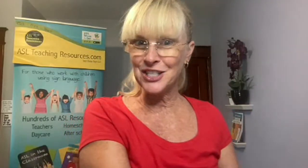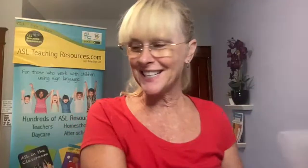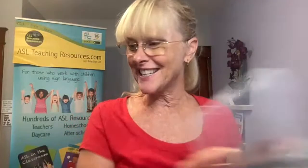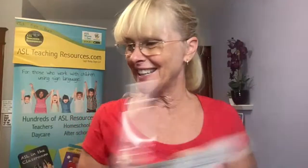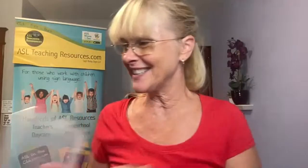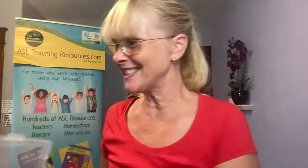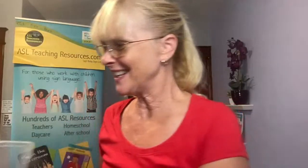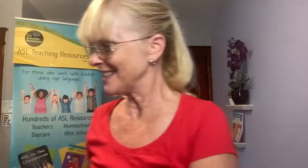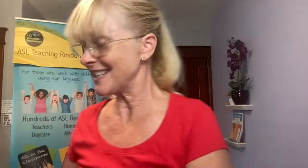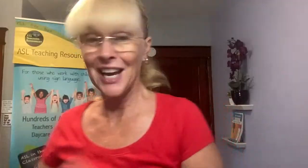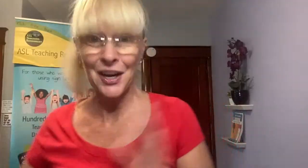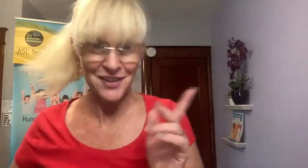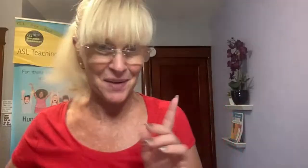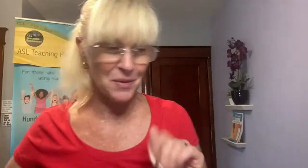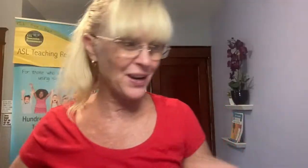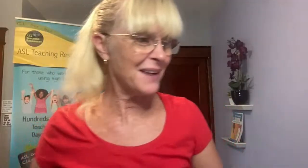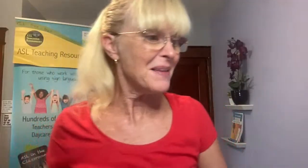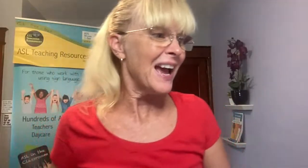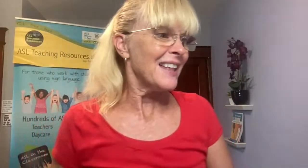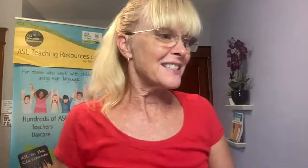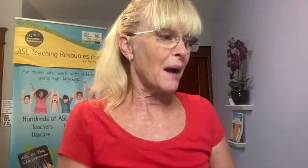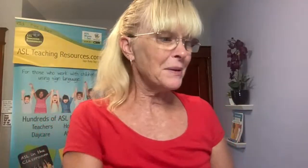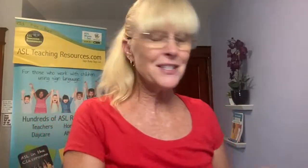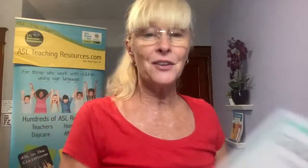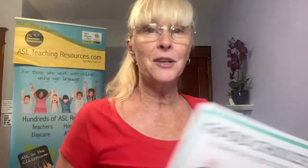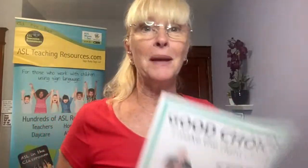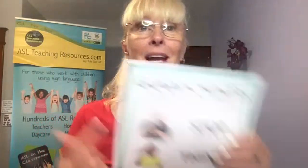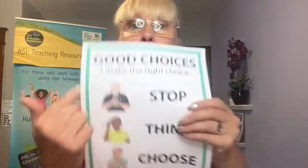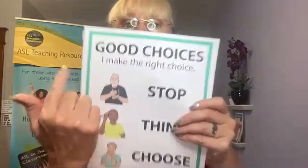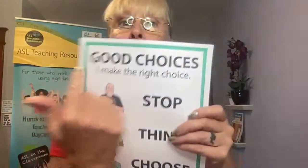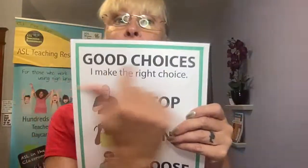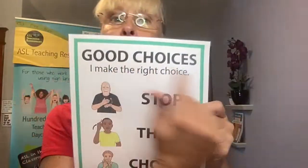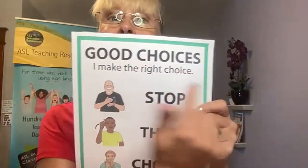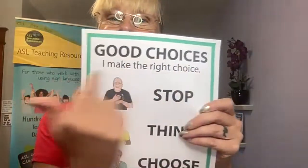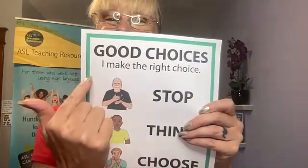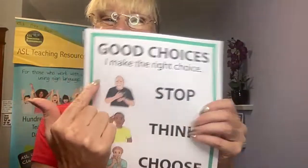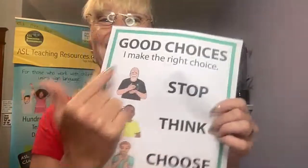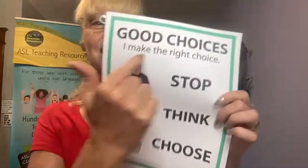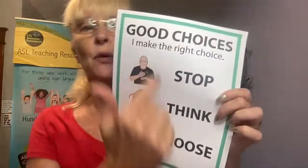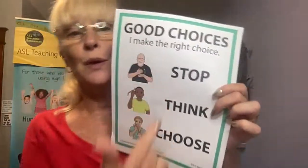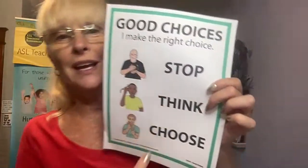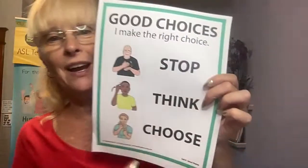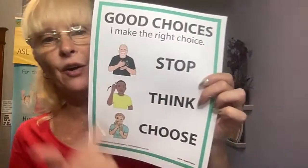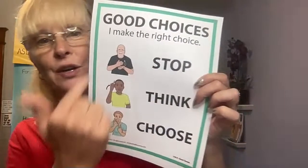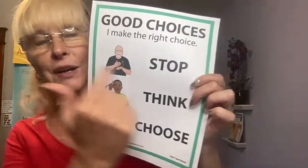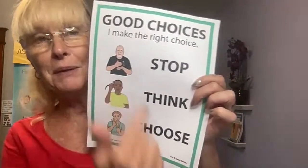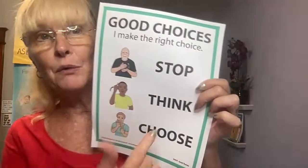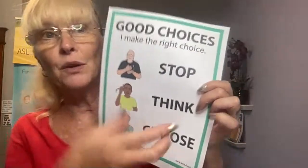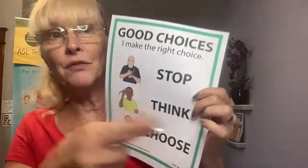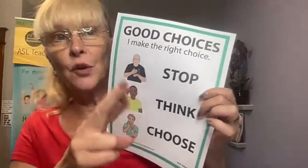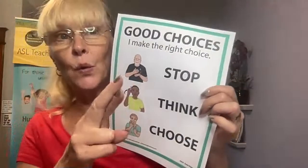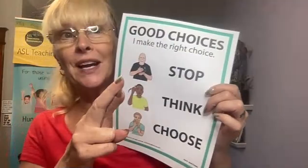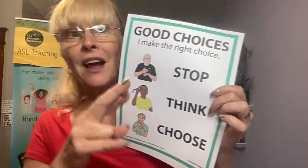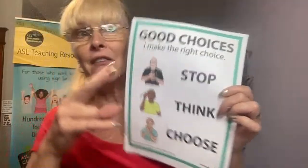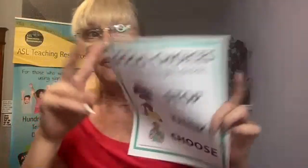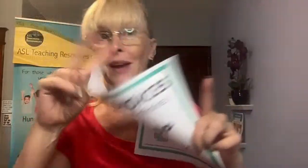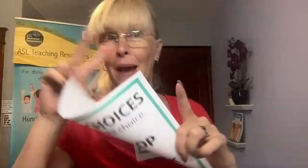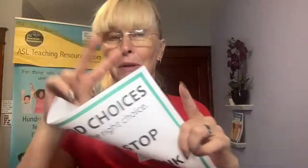like to hear them? Okay. The topics are going to be good choices. So we are going to be reviewing a vocabulary